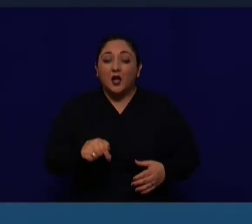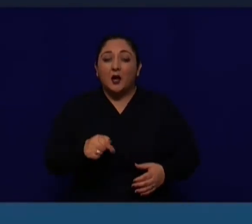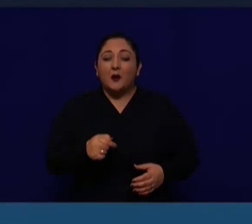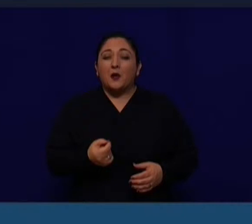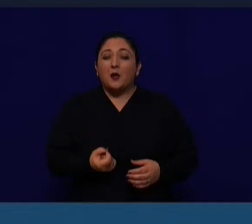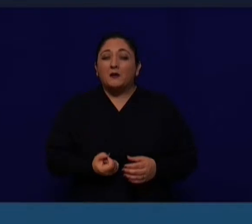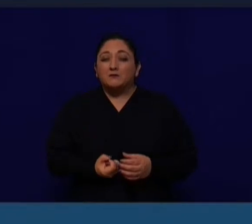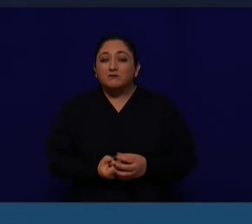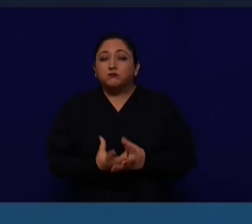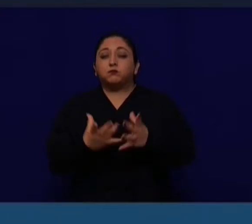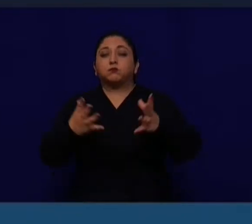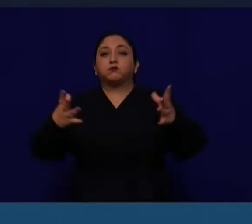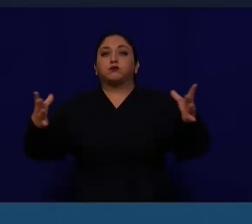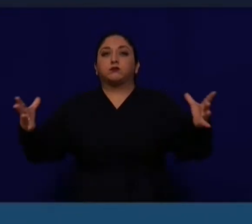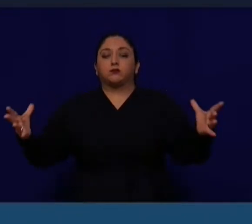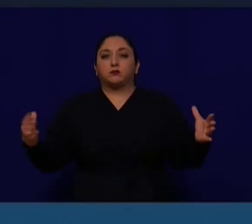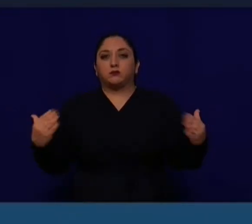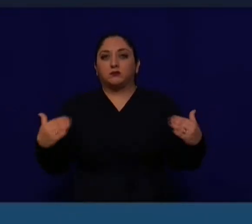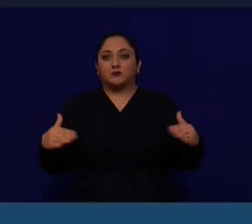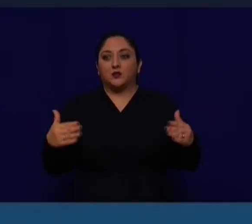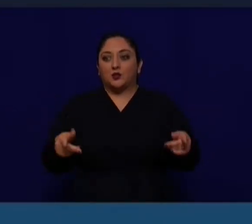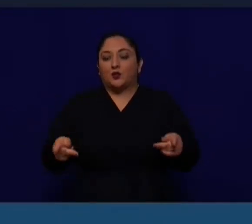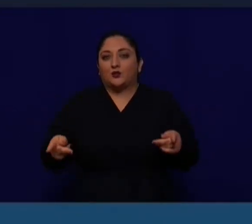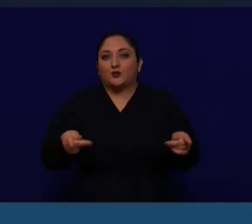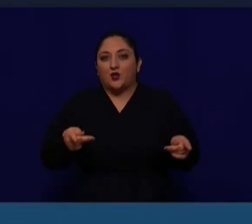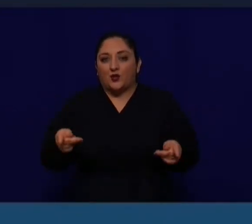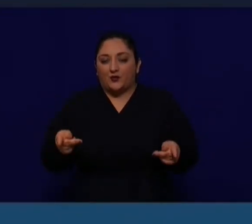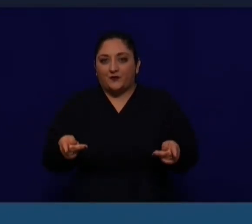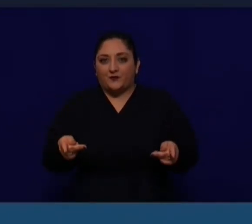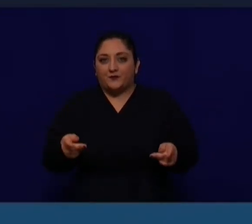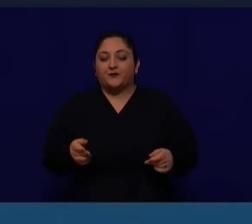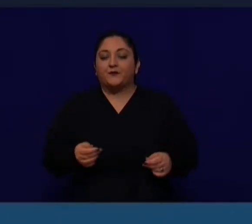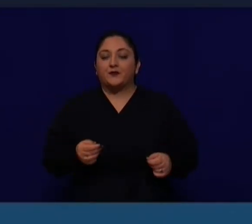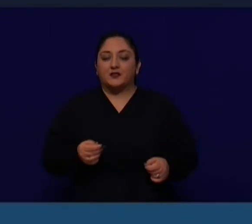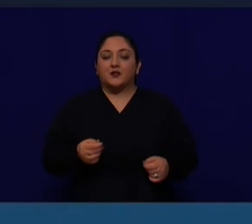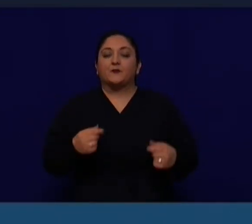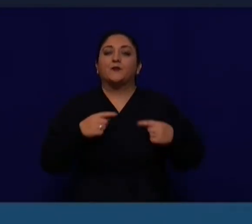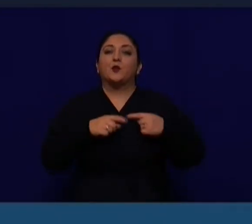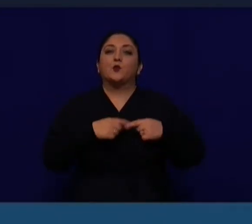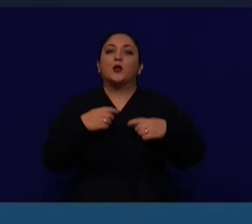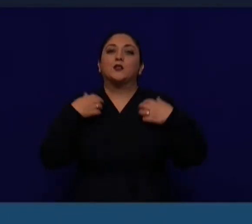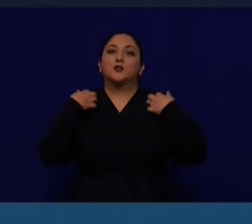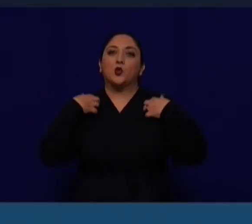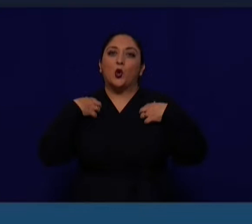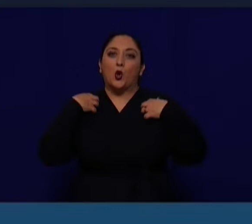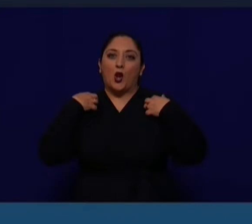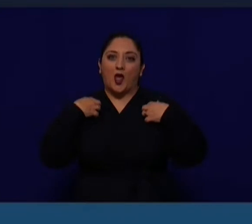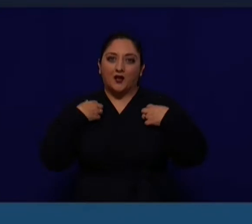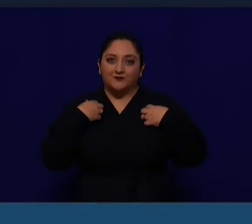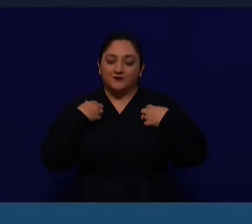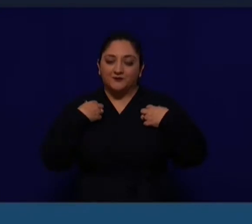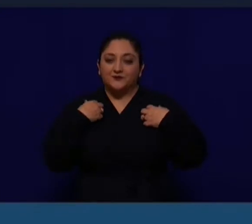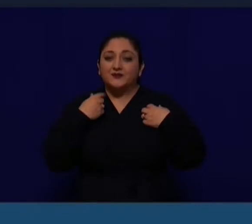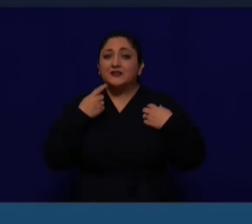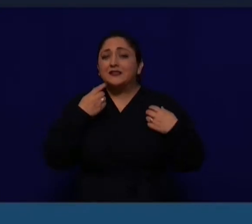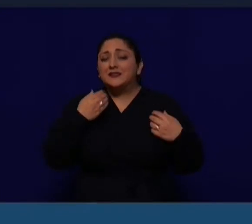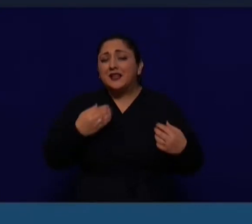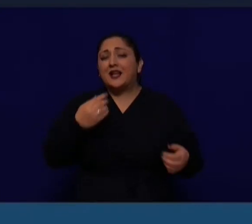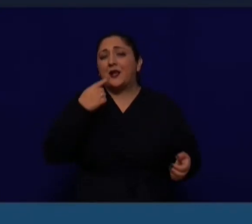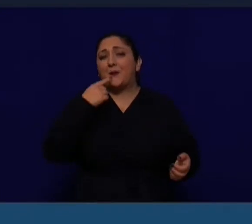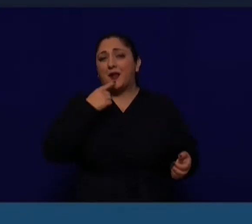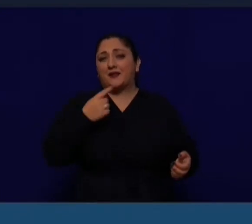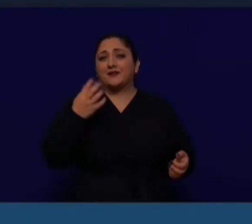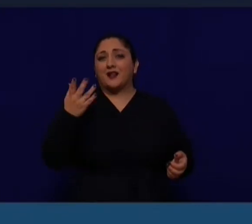ta' trasmissjoni u allura hemmhekk iridu nikkontrollaw. Fuq l-iskejjel aħna mill-bidunet ħdimna bi prinċipji tal-bubbles. Ġifieri